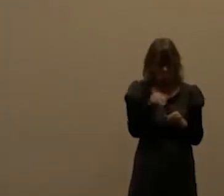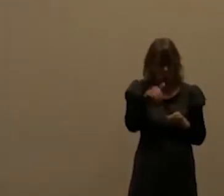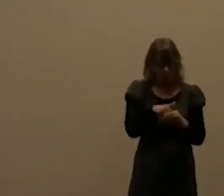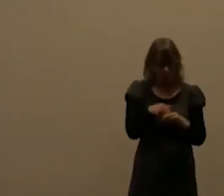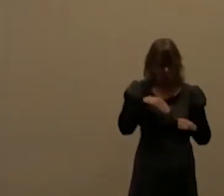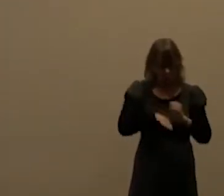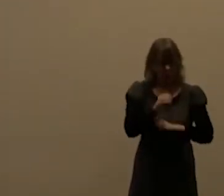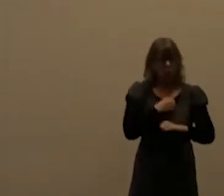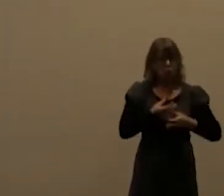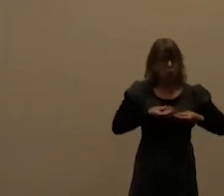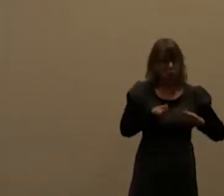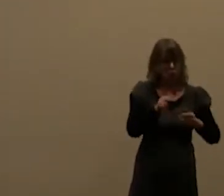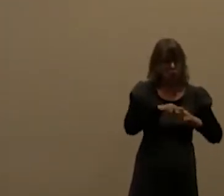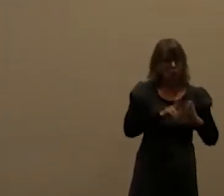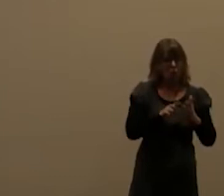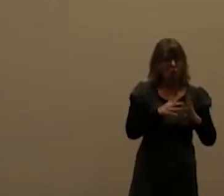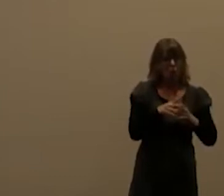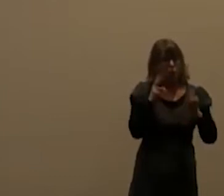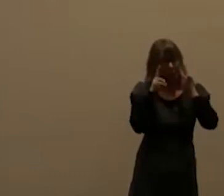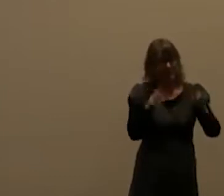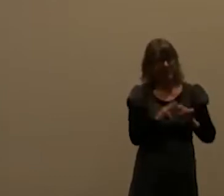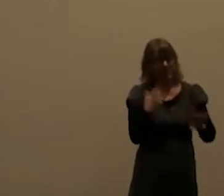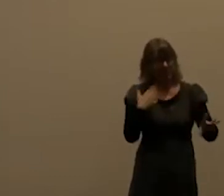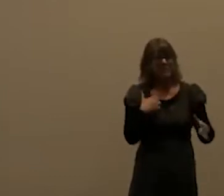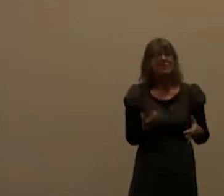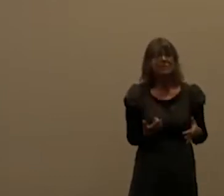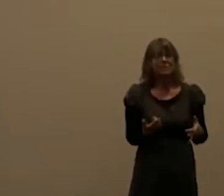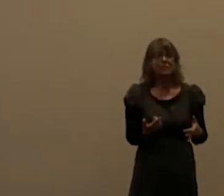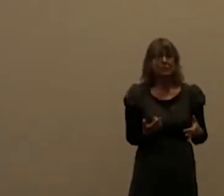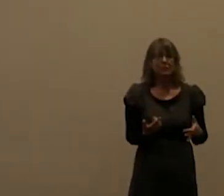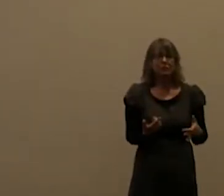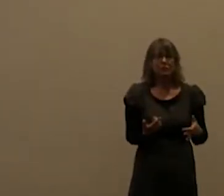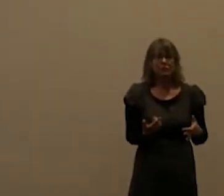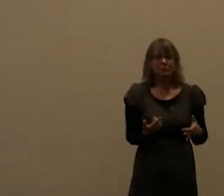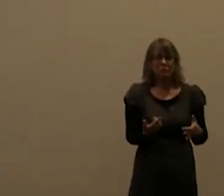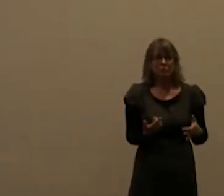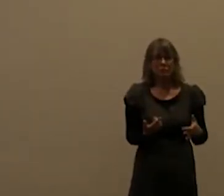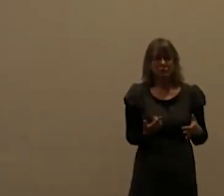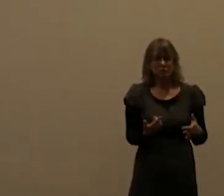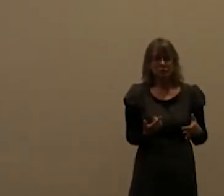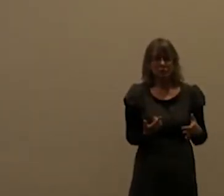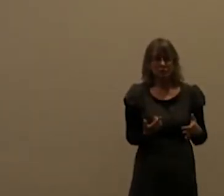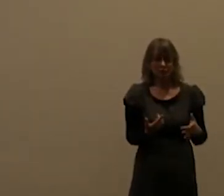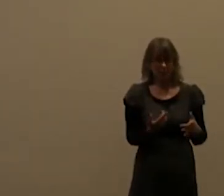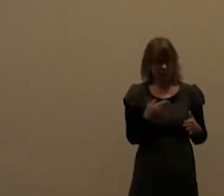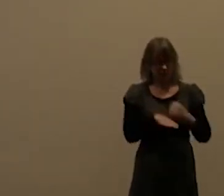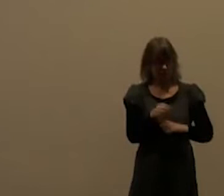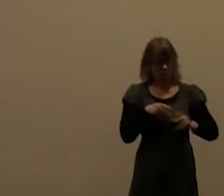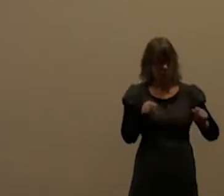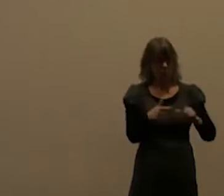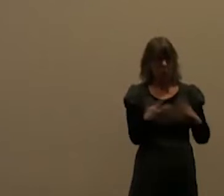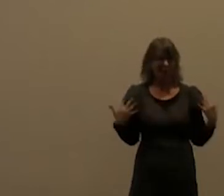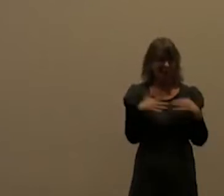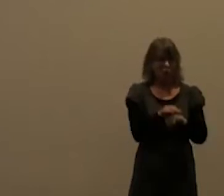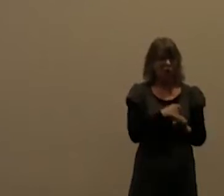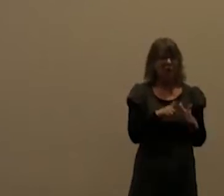go into a flow. You see how fast this is, and I can get employees, call my endpoint for get employees in the API. and integrate with that.